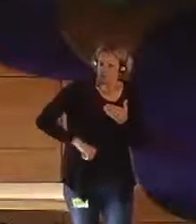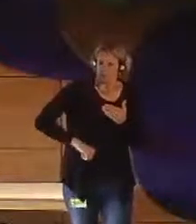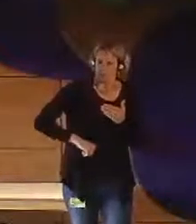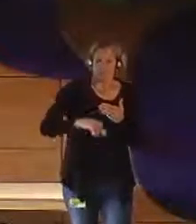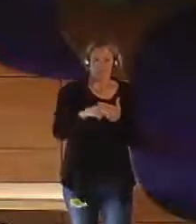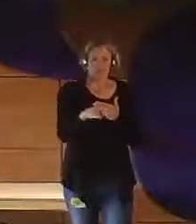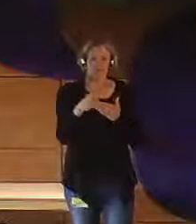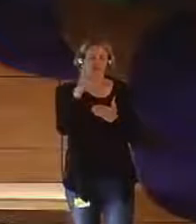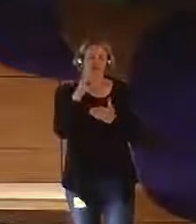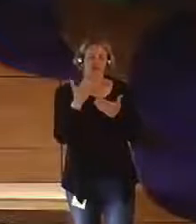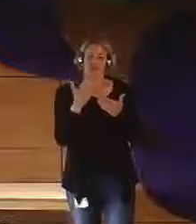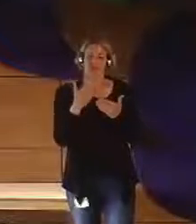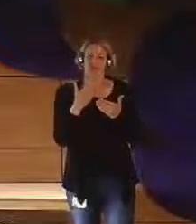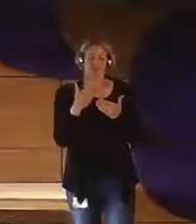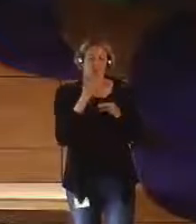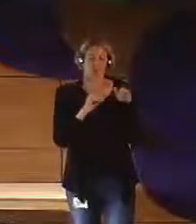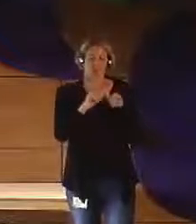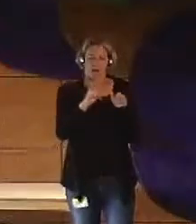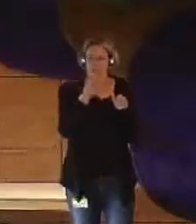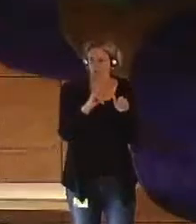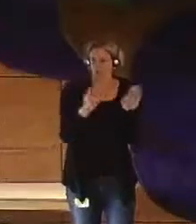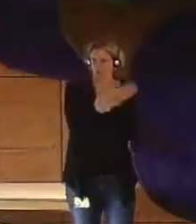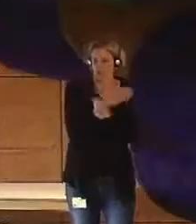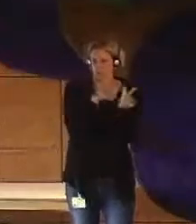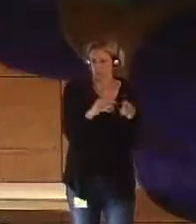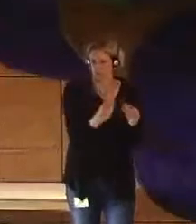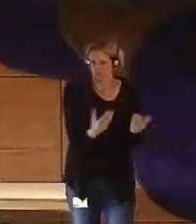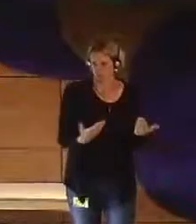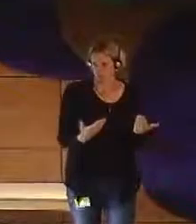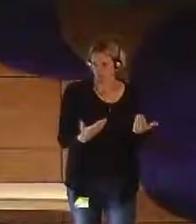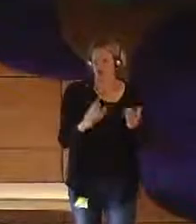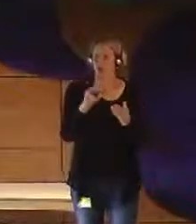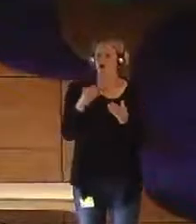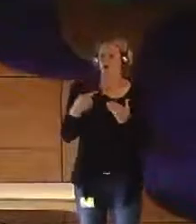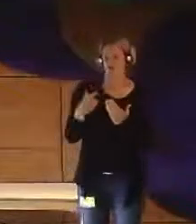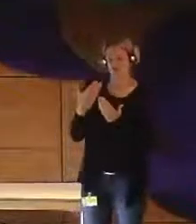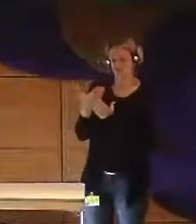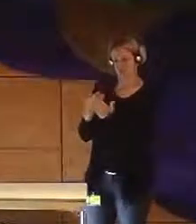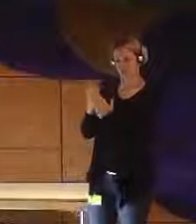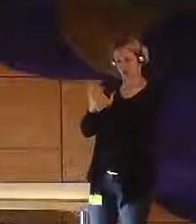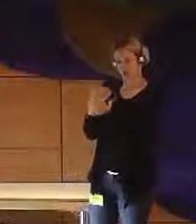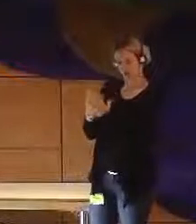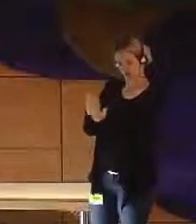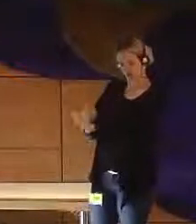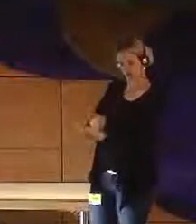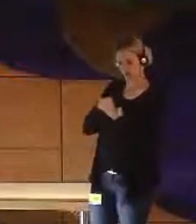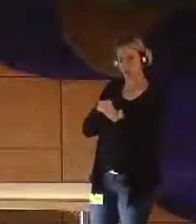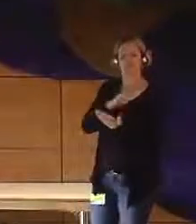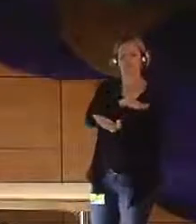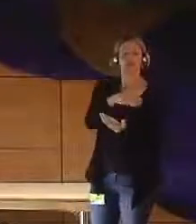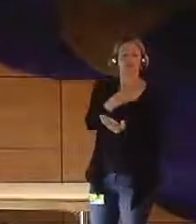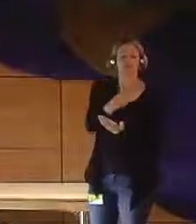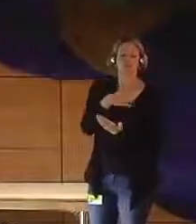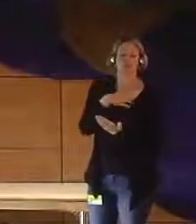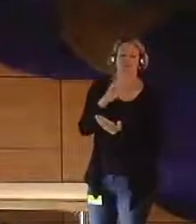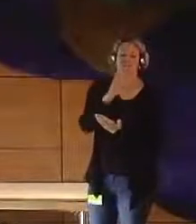actually, the evidence suggests that these children, they have other anesthetic problems, but actually, in terms of their stress hormones, they deal very well with it.